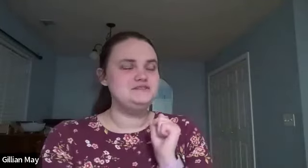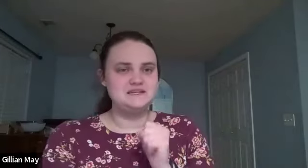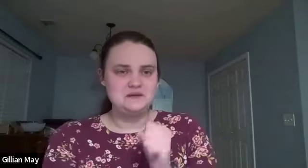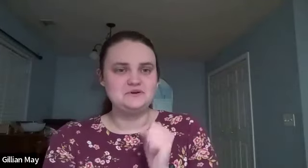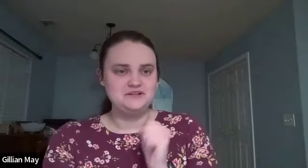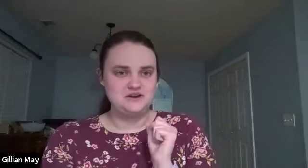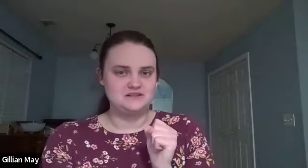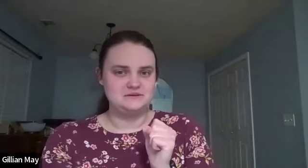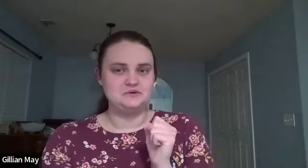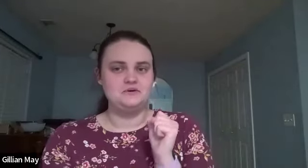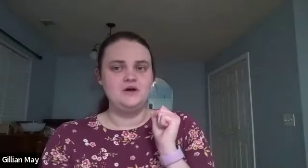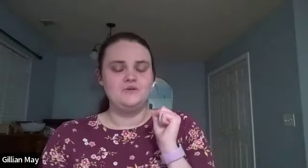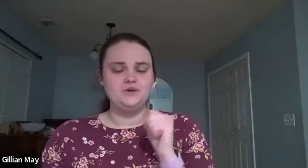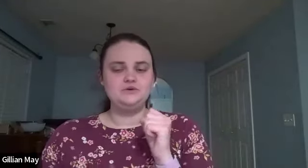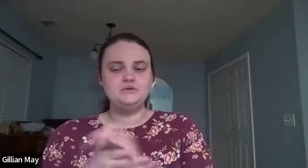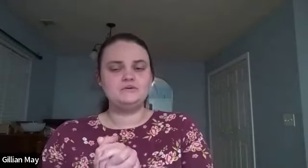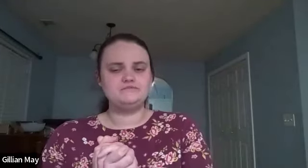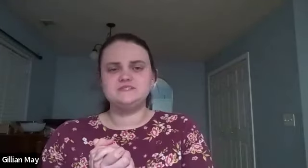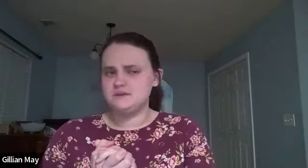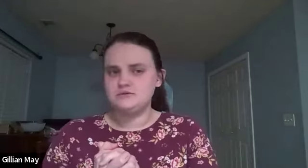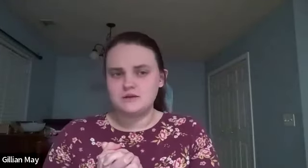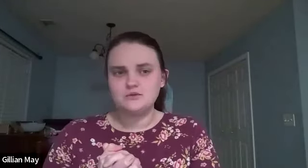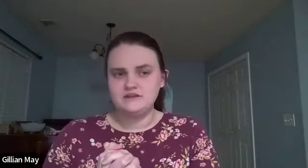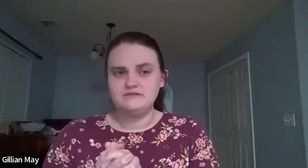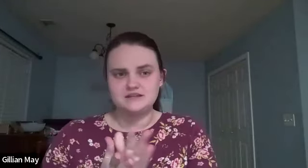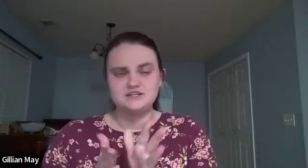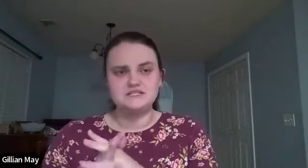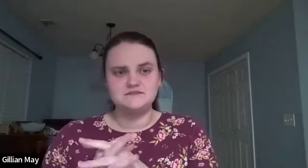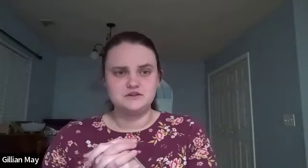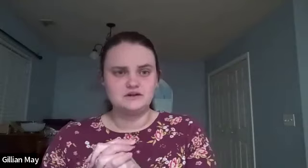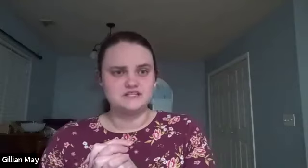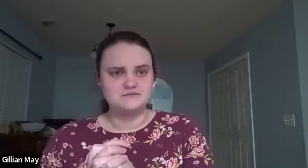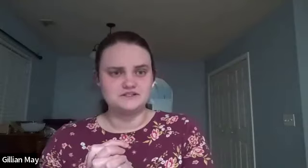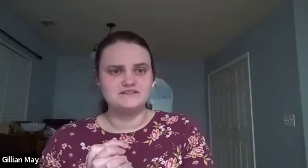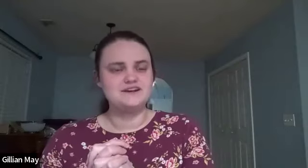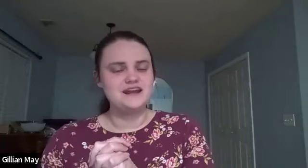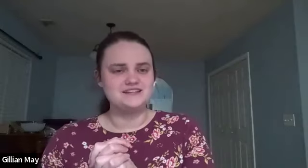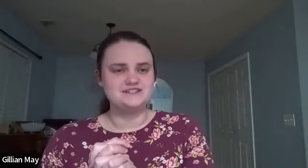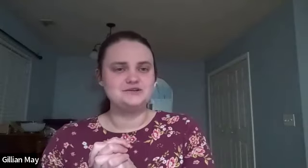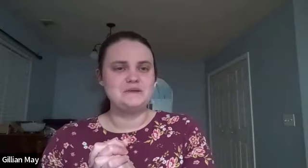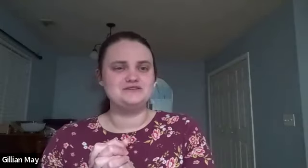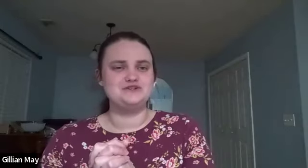see people and you talk to people, some people probably will even ask you this if you talk to a deaf person. They're going to ask you about